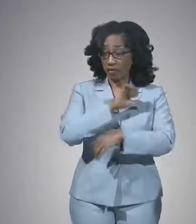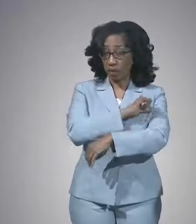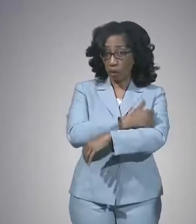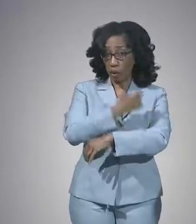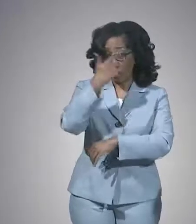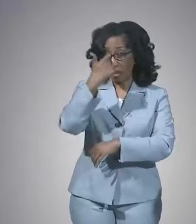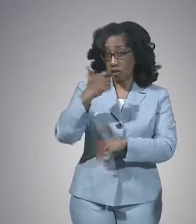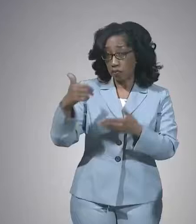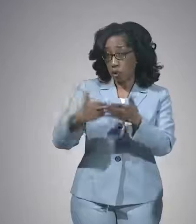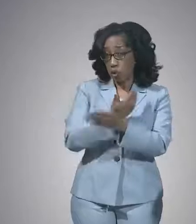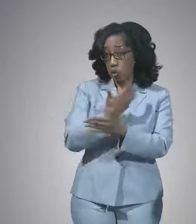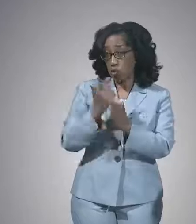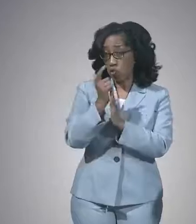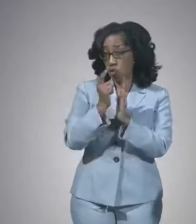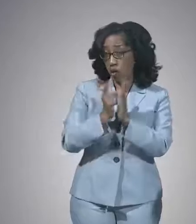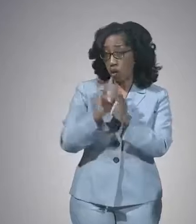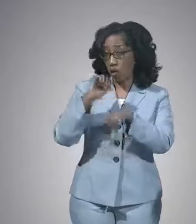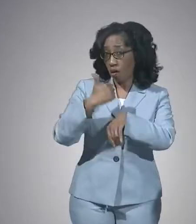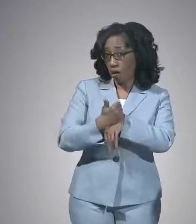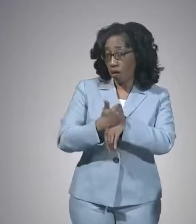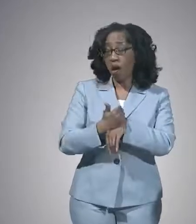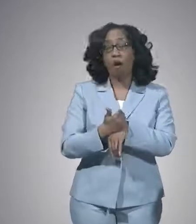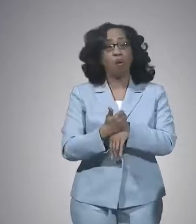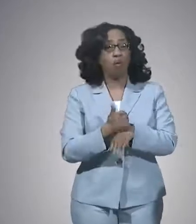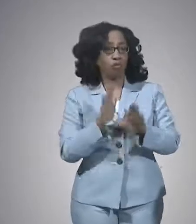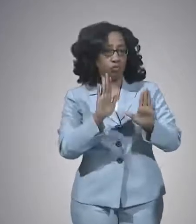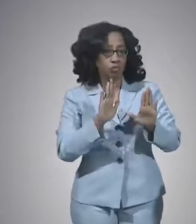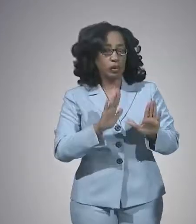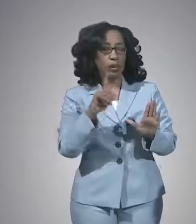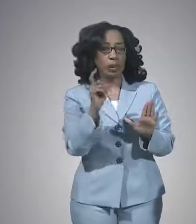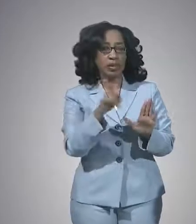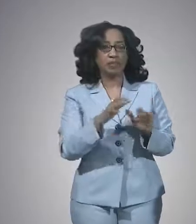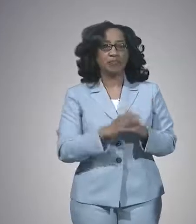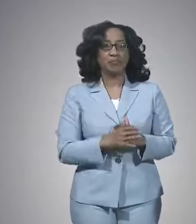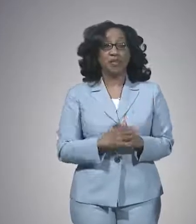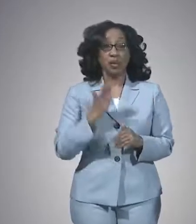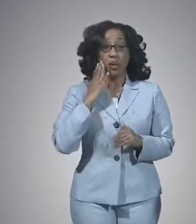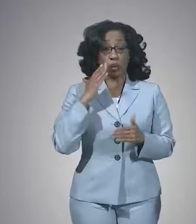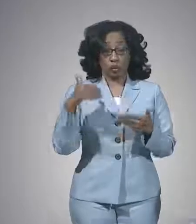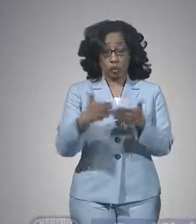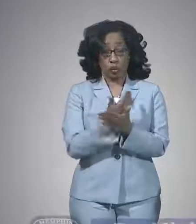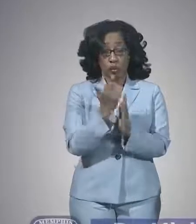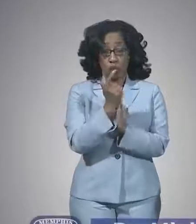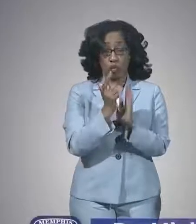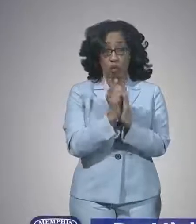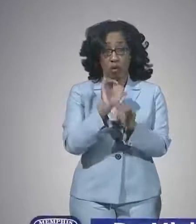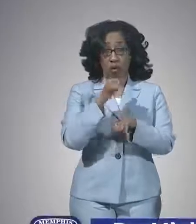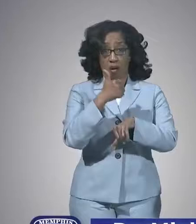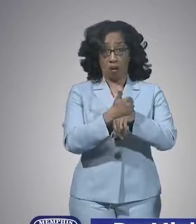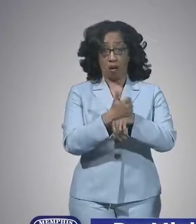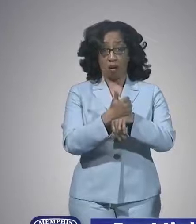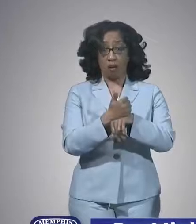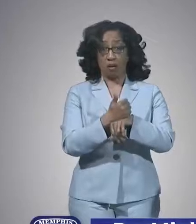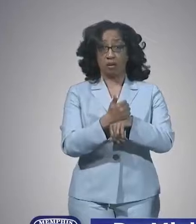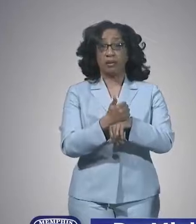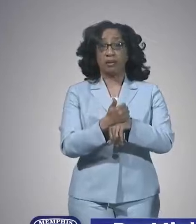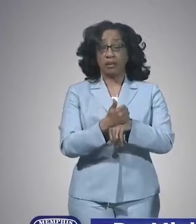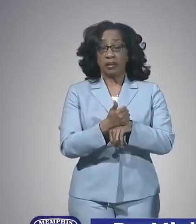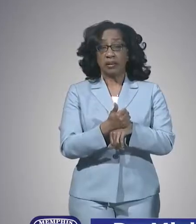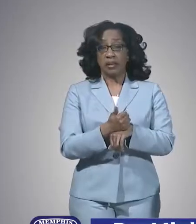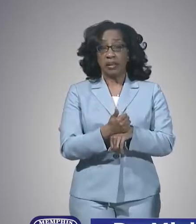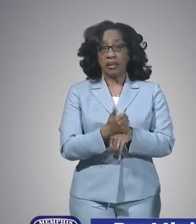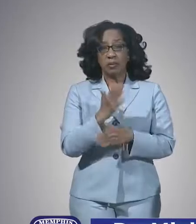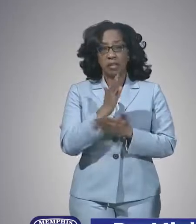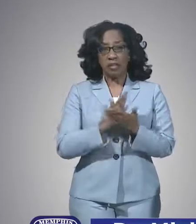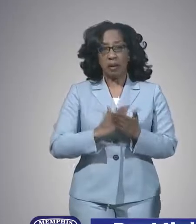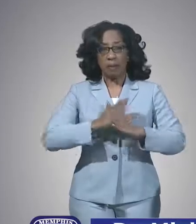into effect. That's a great question. So as you know, the new law has had a pair of injunctions put up